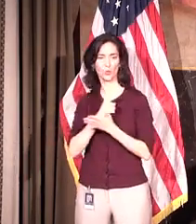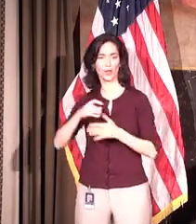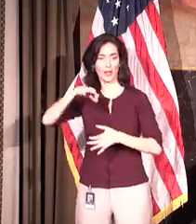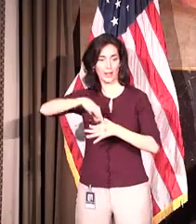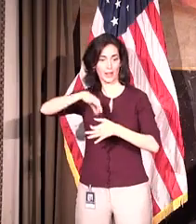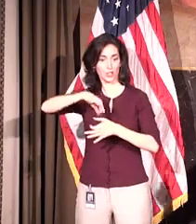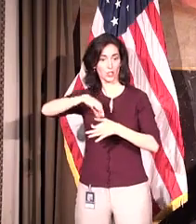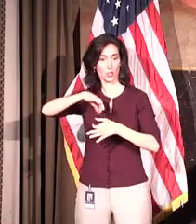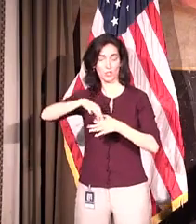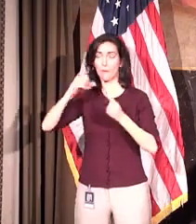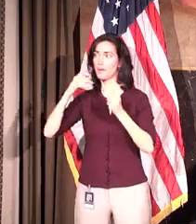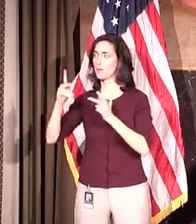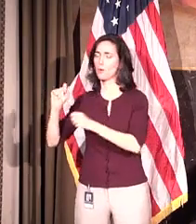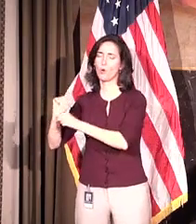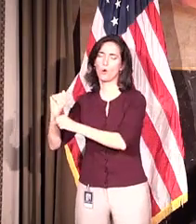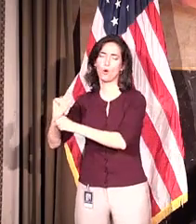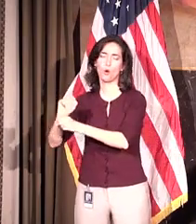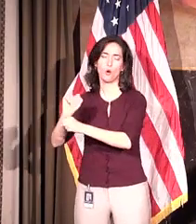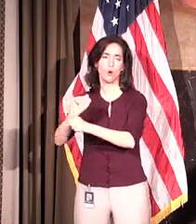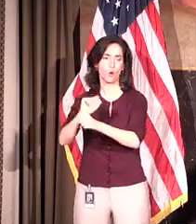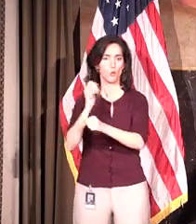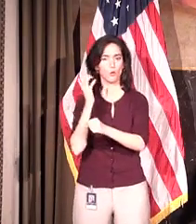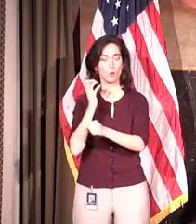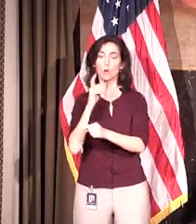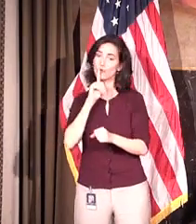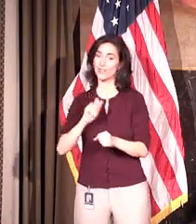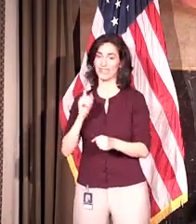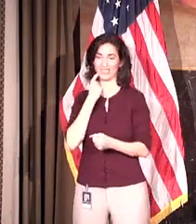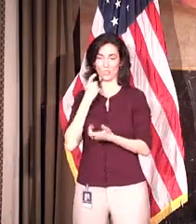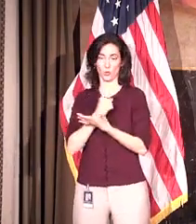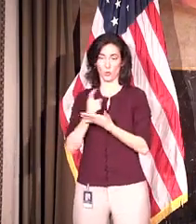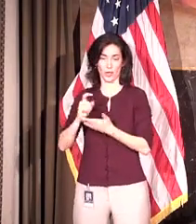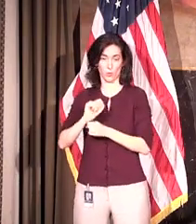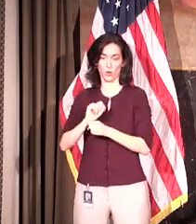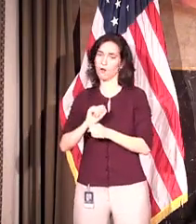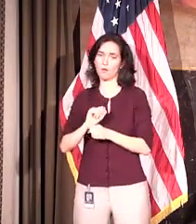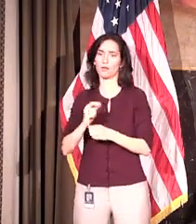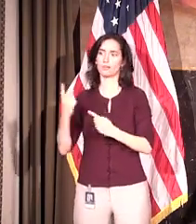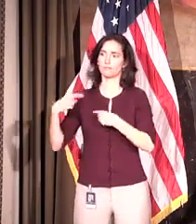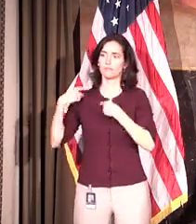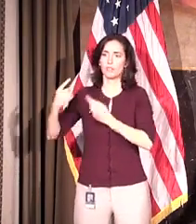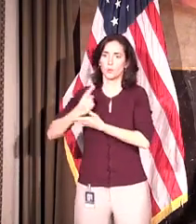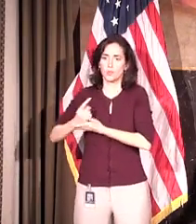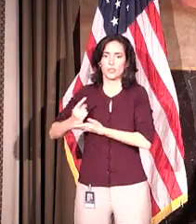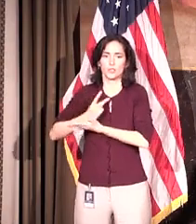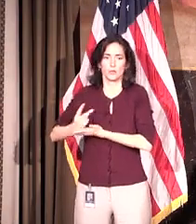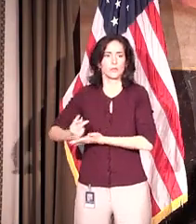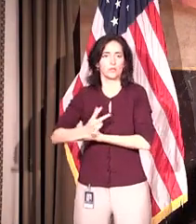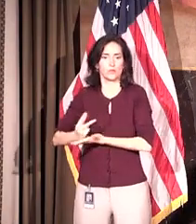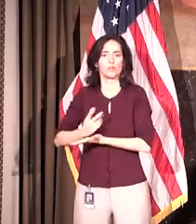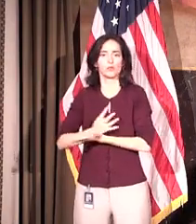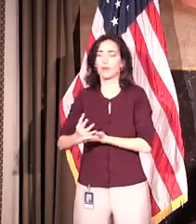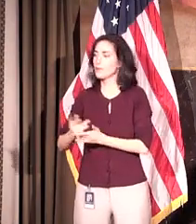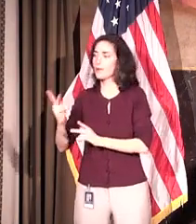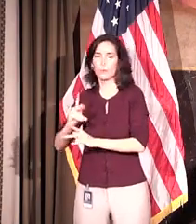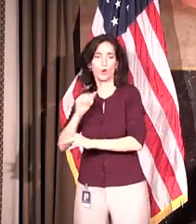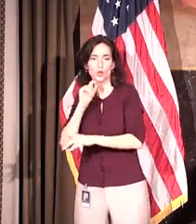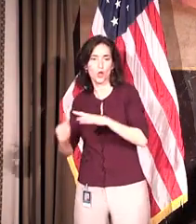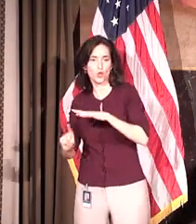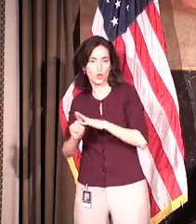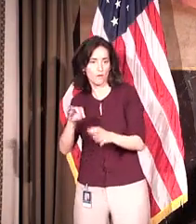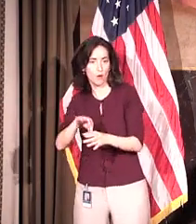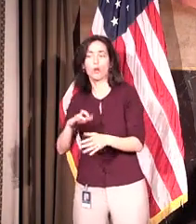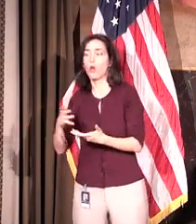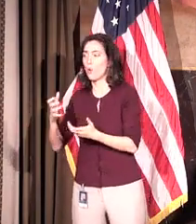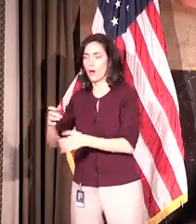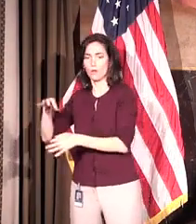And of course, it played out over a number of weeks with absentee ballots, with in-person early voting, and